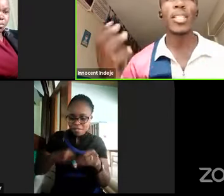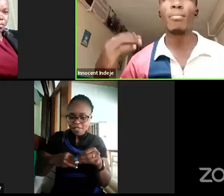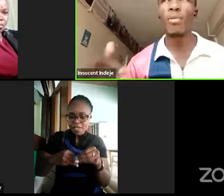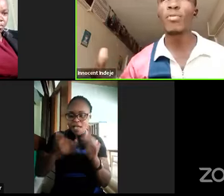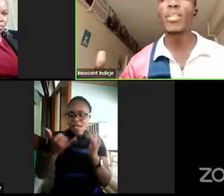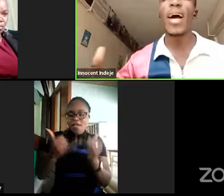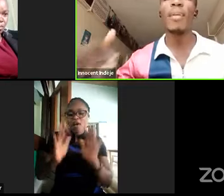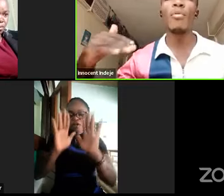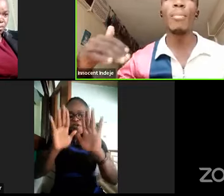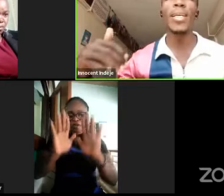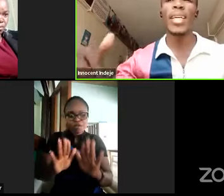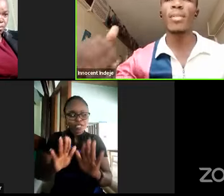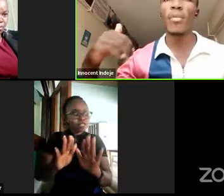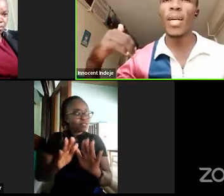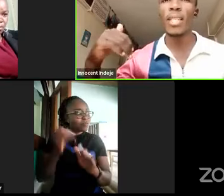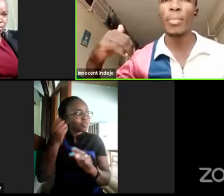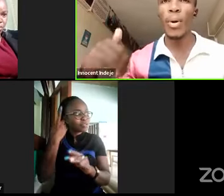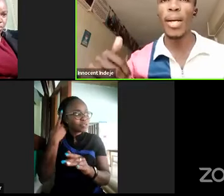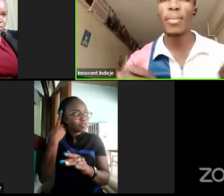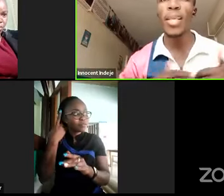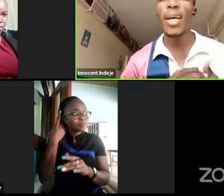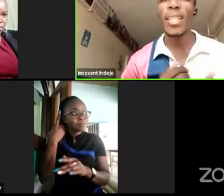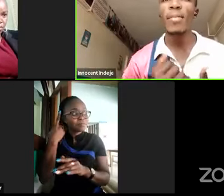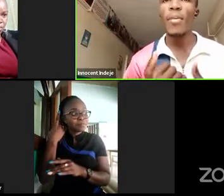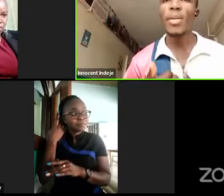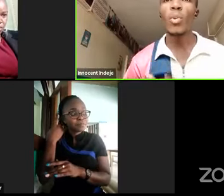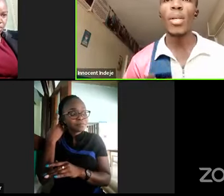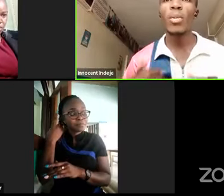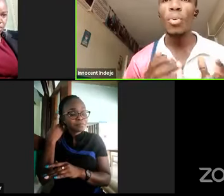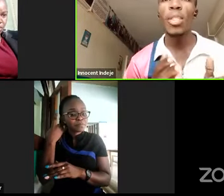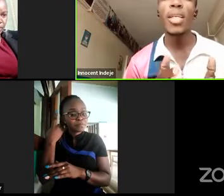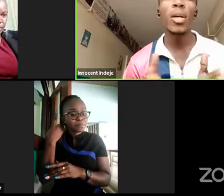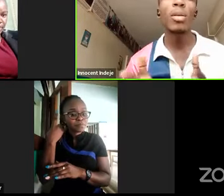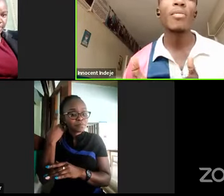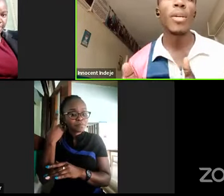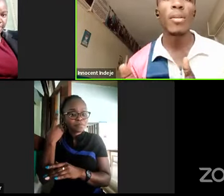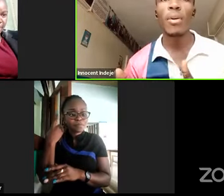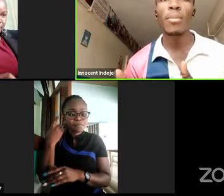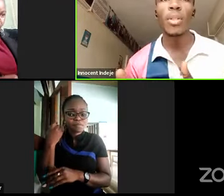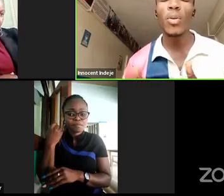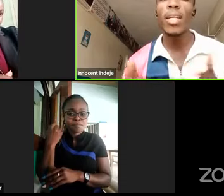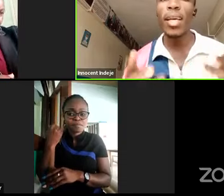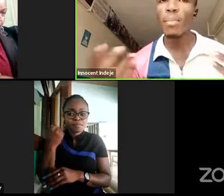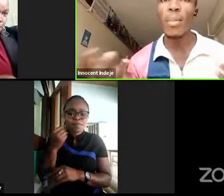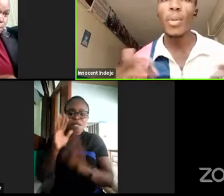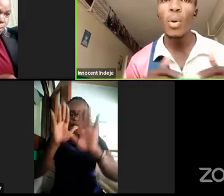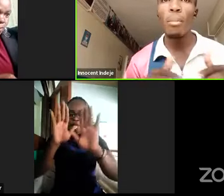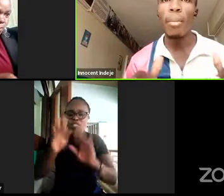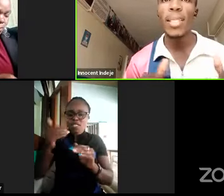advocacy moves, movements, advocacy programs that are focused towards pushing legal reforms so that they can be able to combat